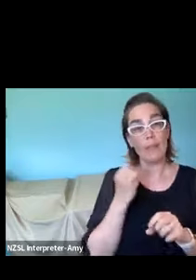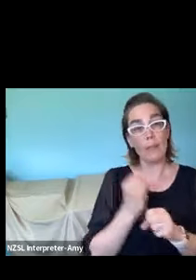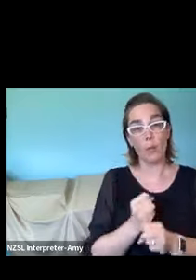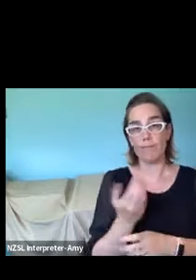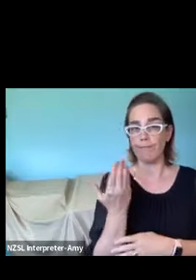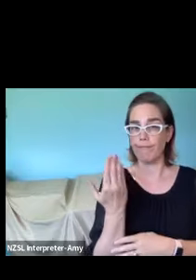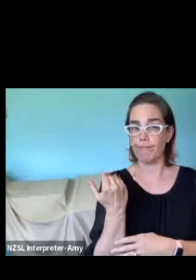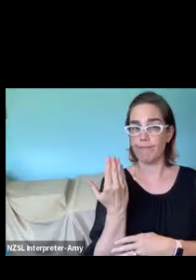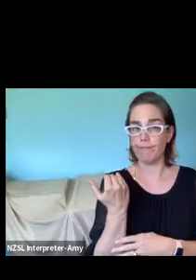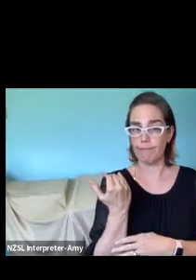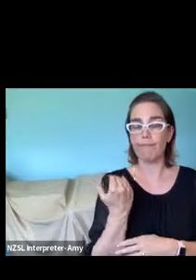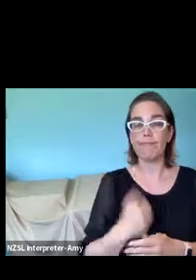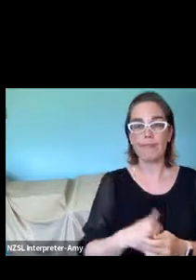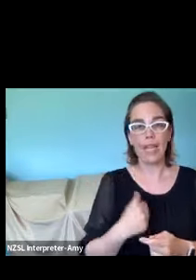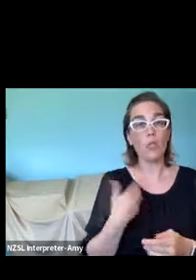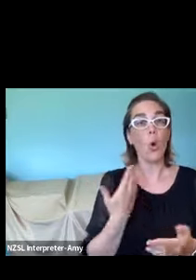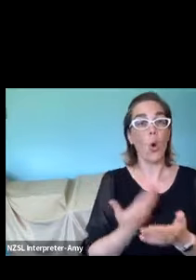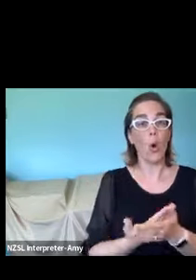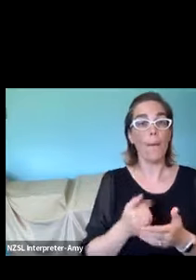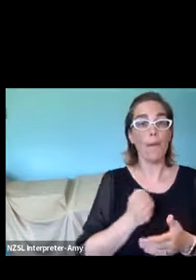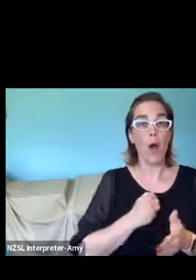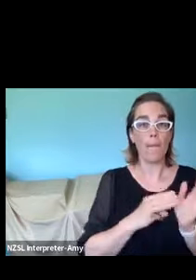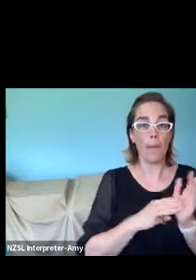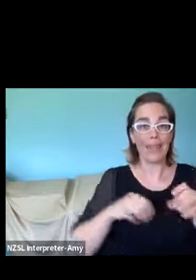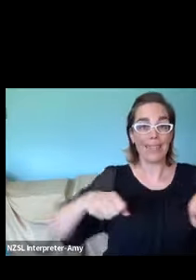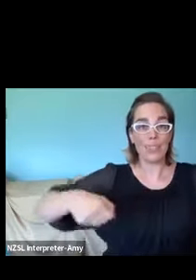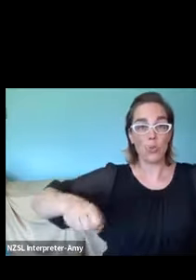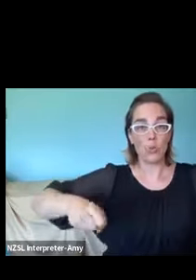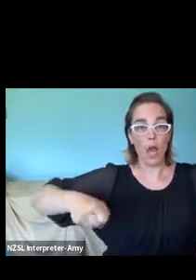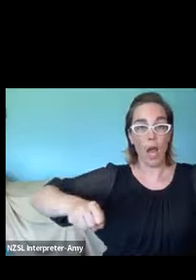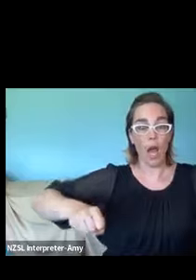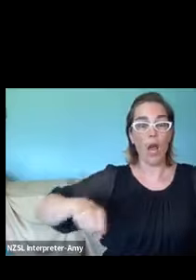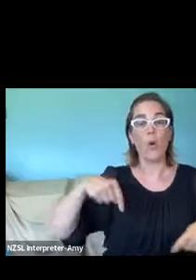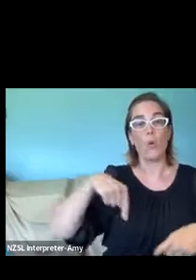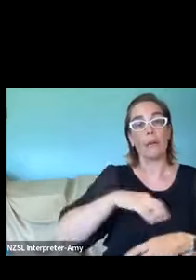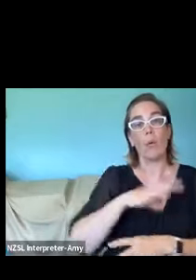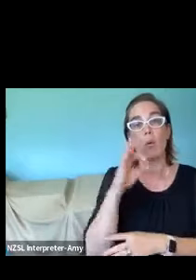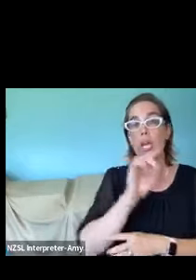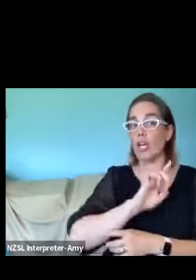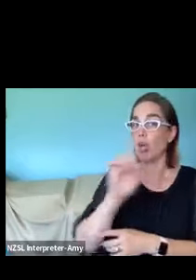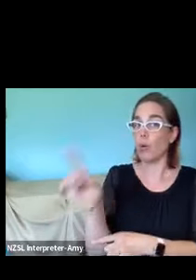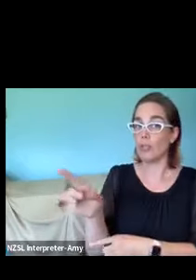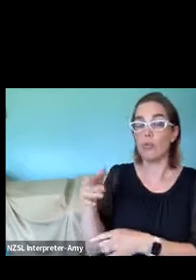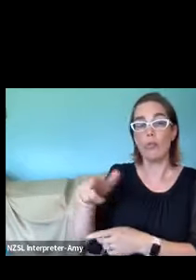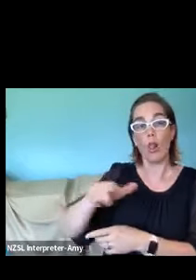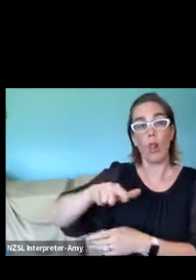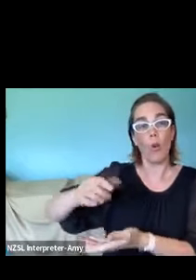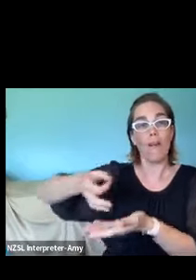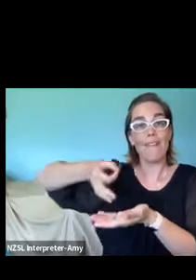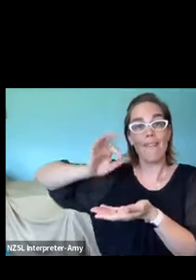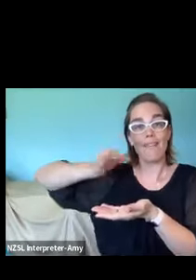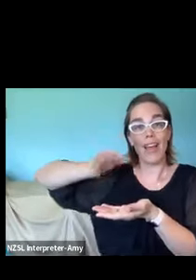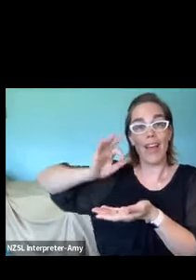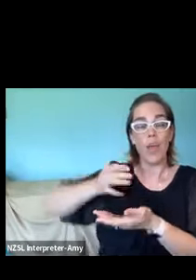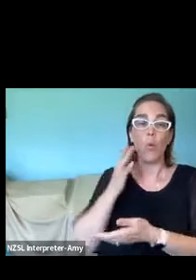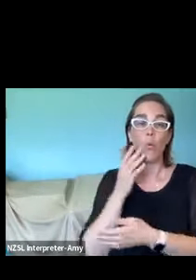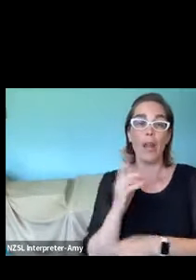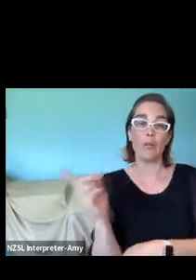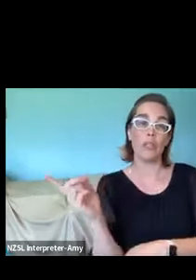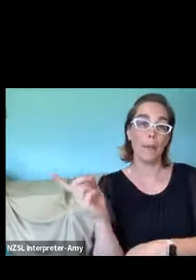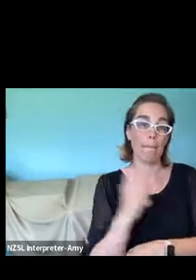was on my mobility scooter one morning going to a local cafe, and when I was